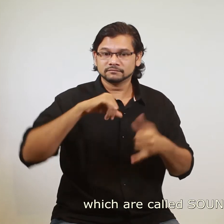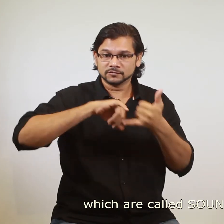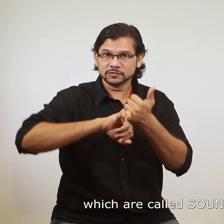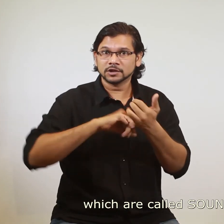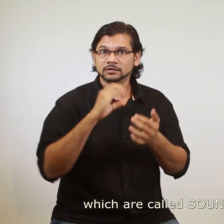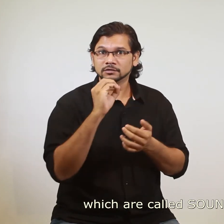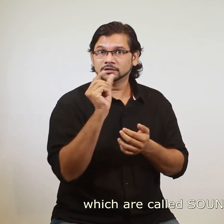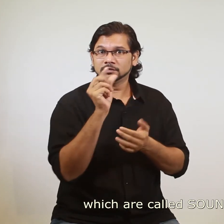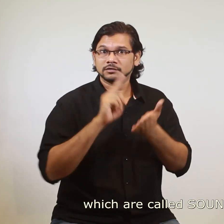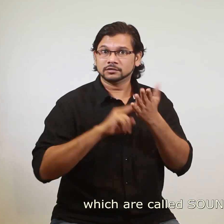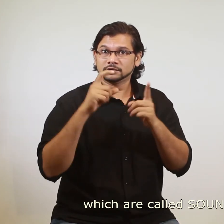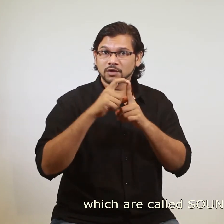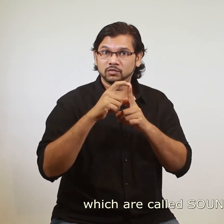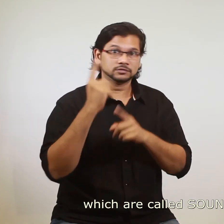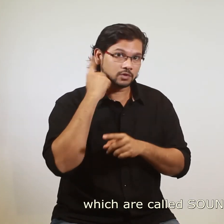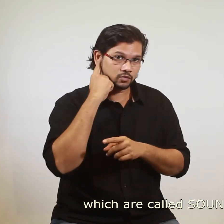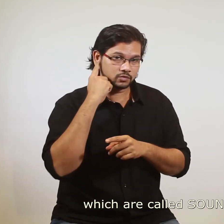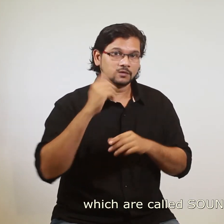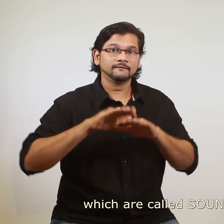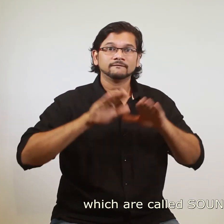which are also called sound waves.